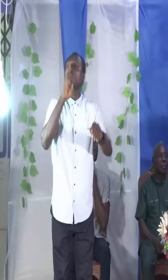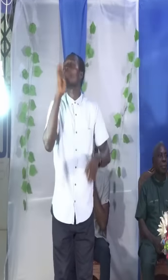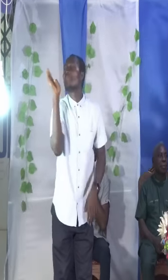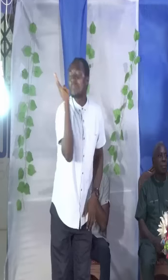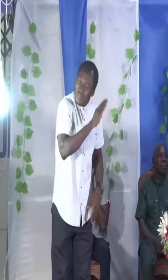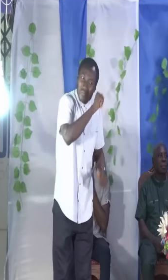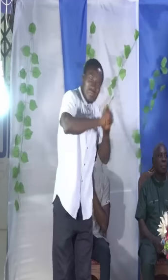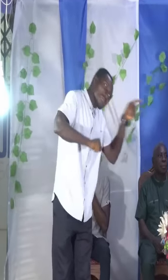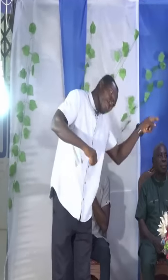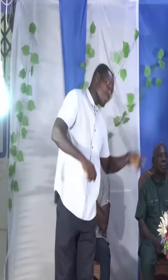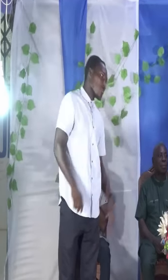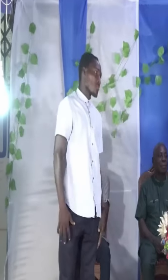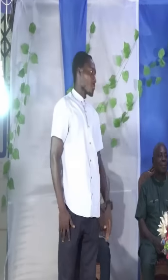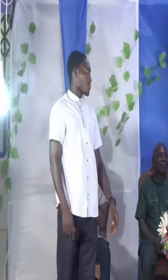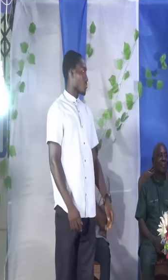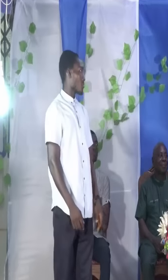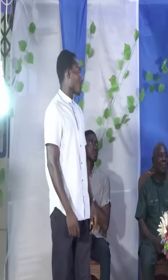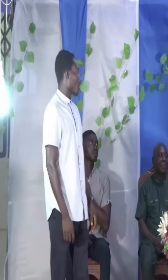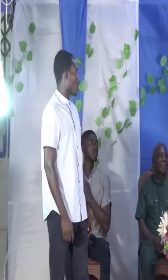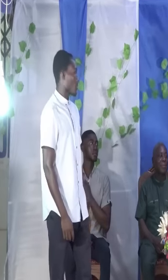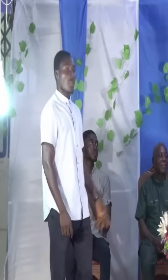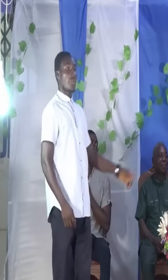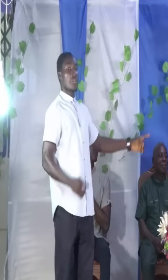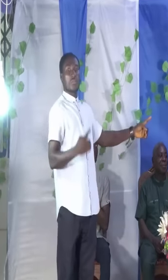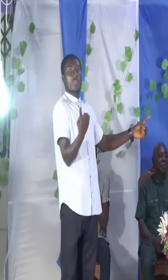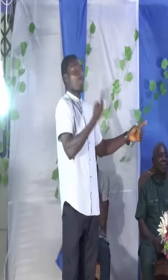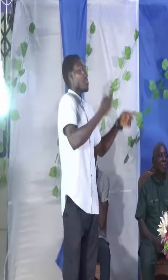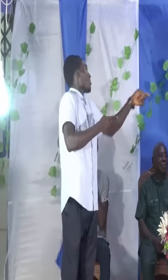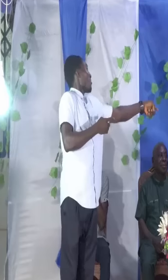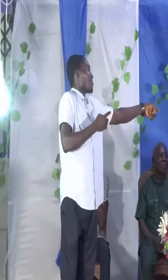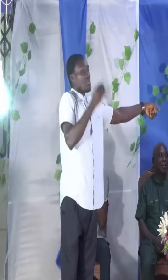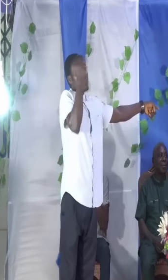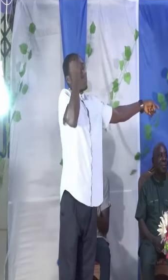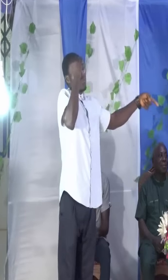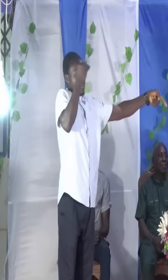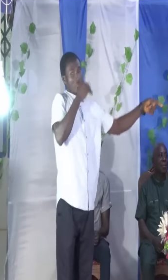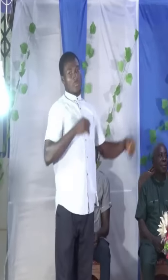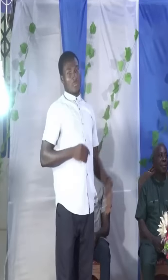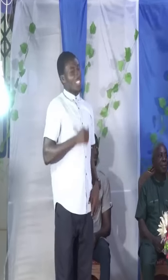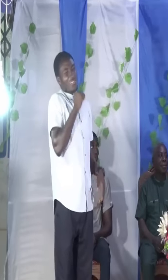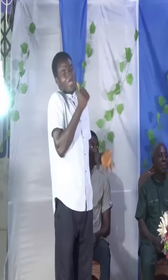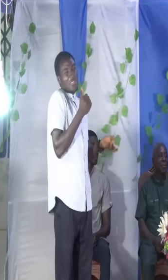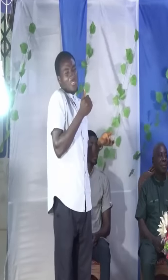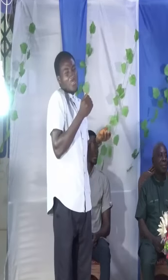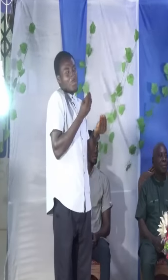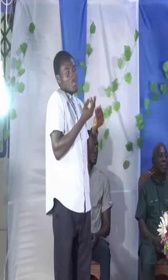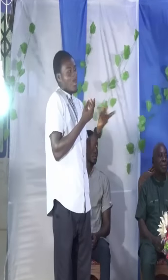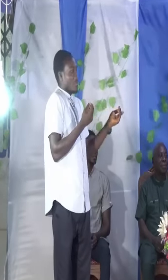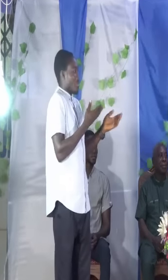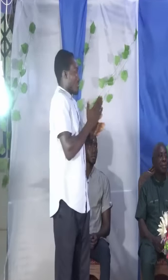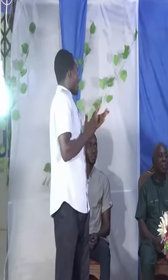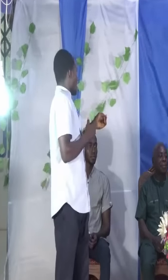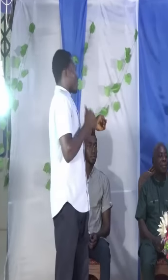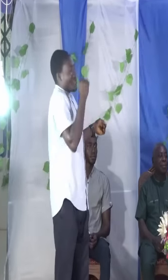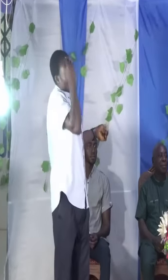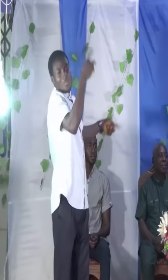nkora na bɛtumi aka so memegyina hɔ wɔnim me bada ayi na bɛtumi aka sɛ o madamfo wɔnim me ka ba wɔnim me saa preacha wɔnim